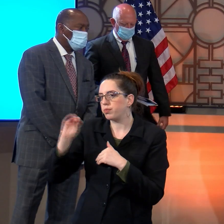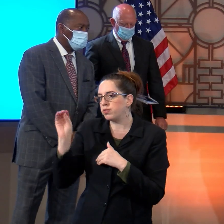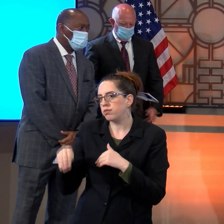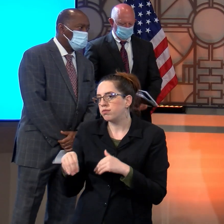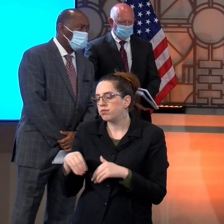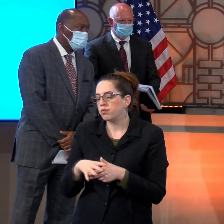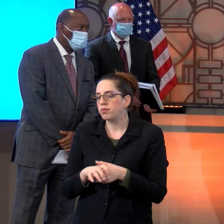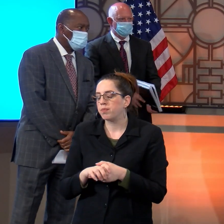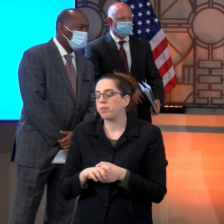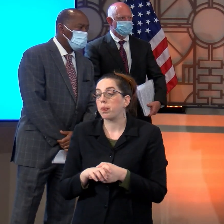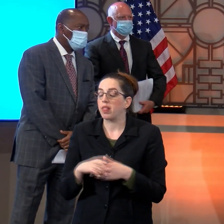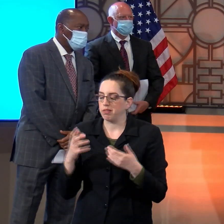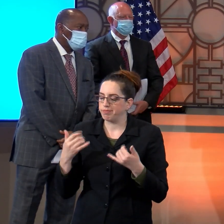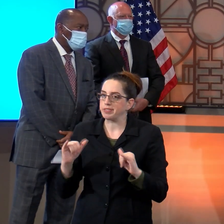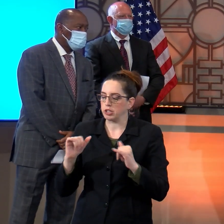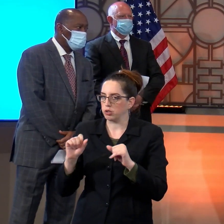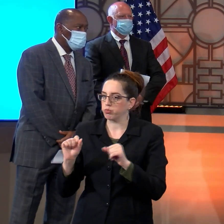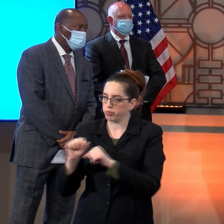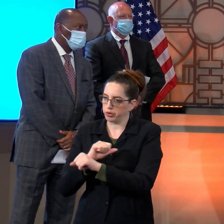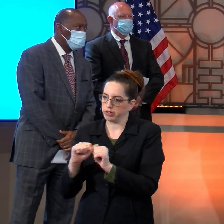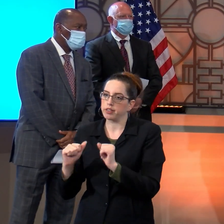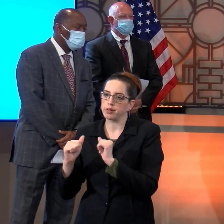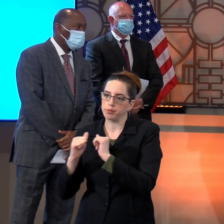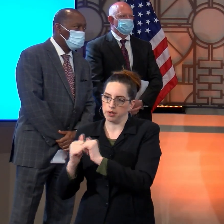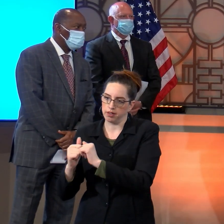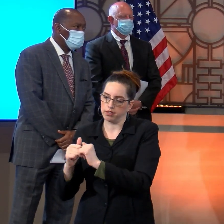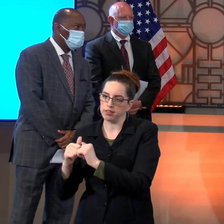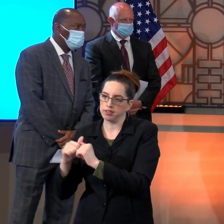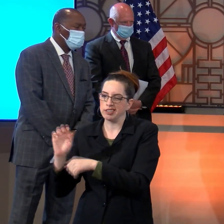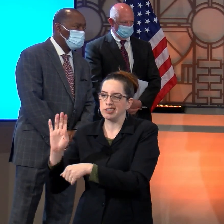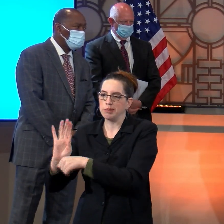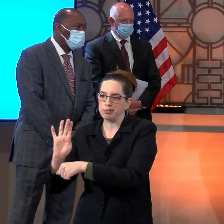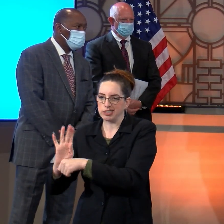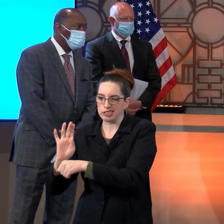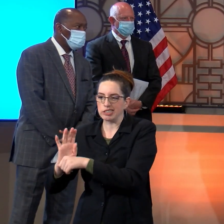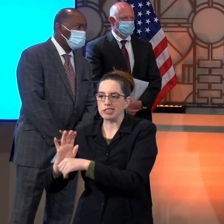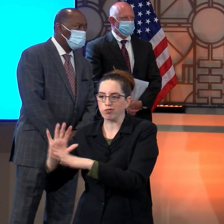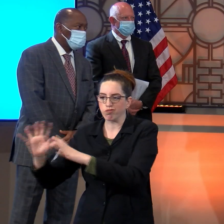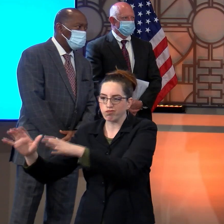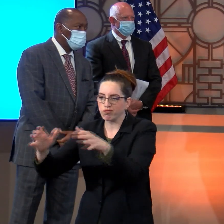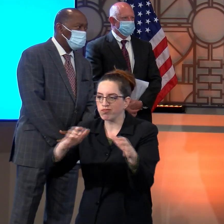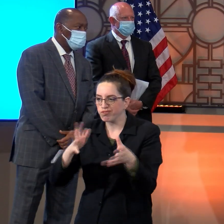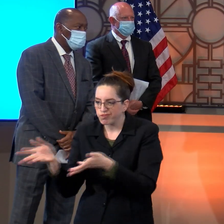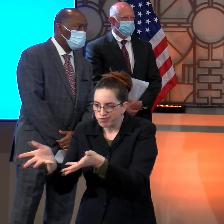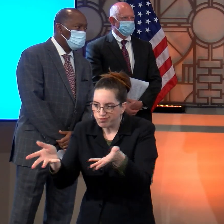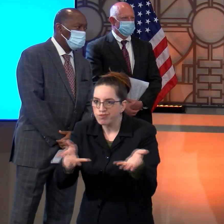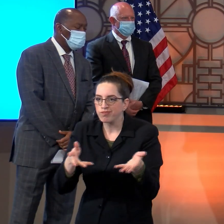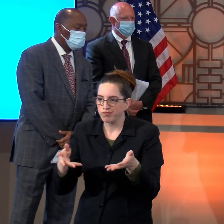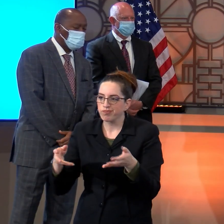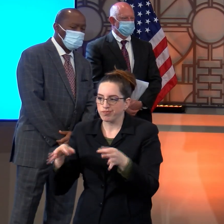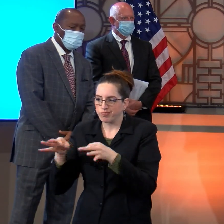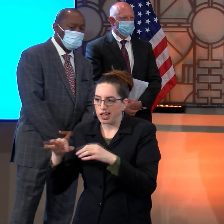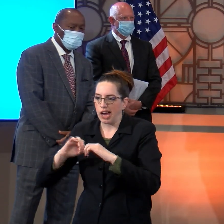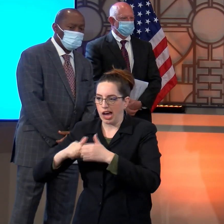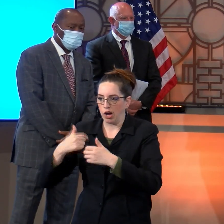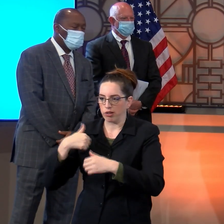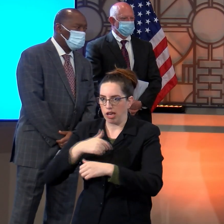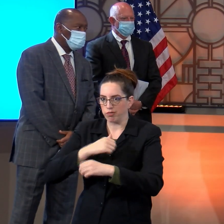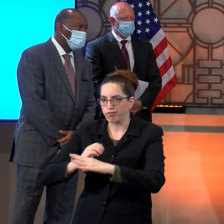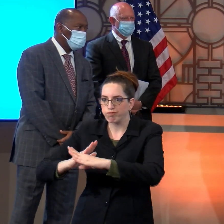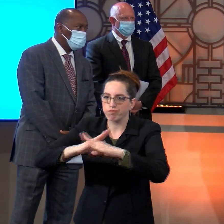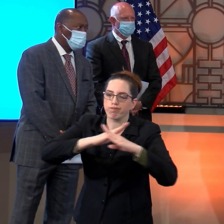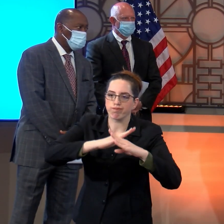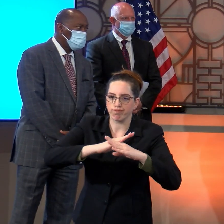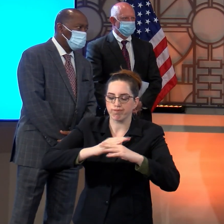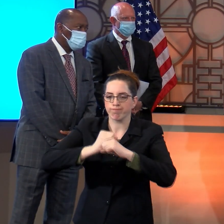increase, but we're working very closely with the business sector to talk about how to harden sites and some of